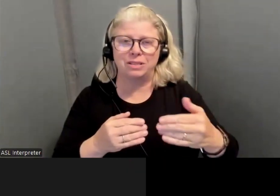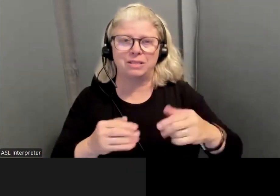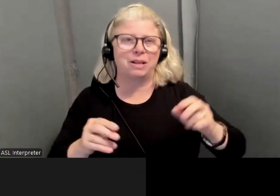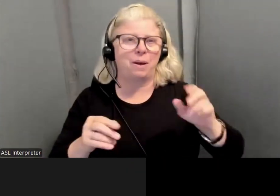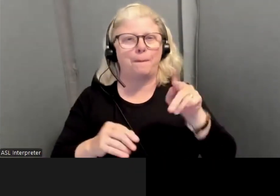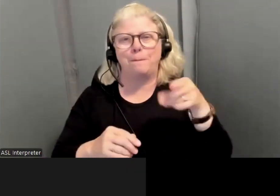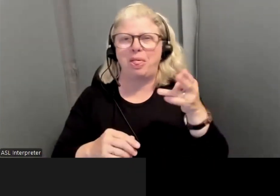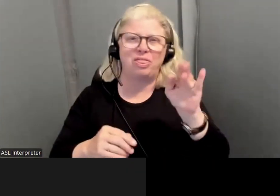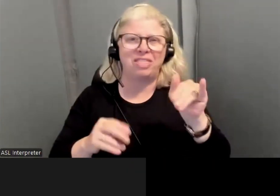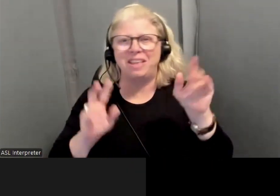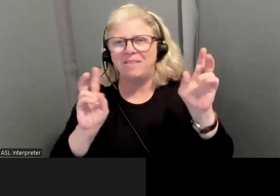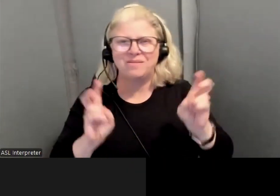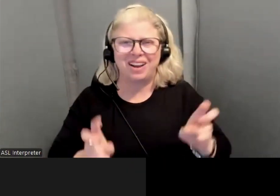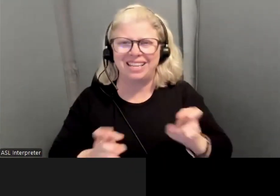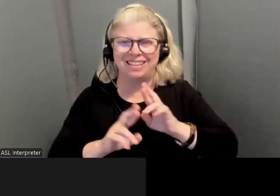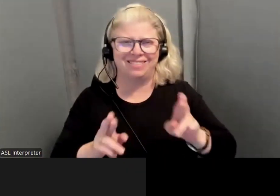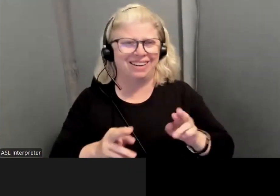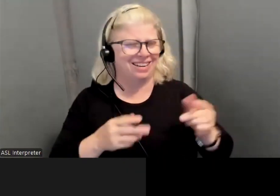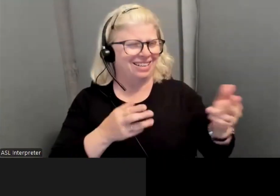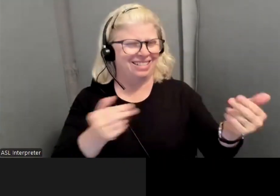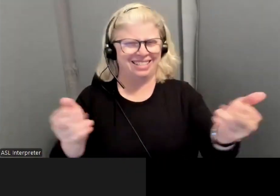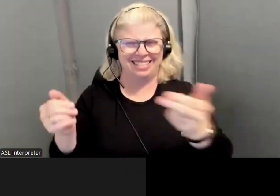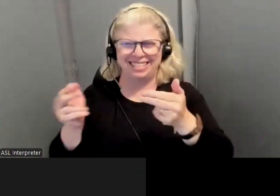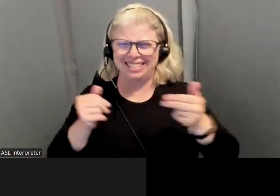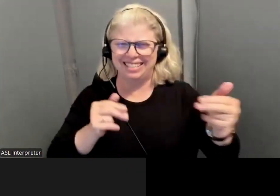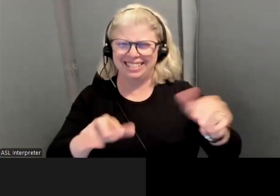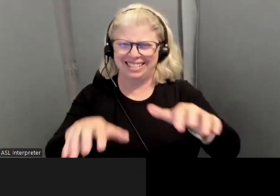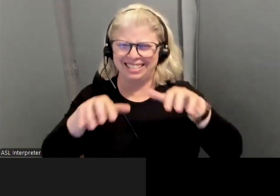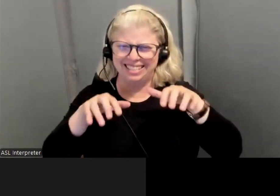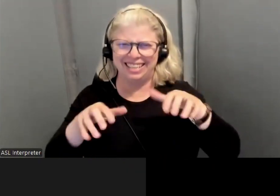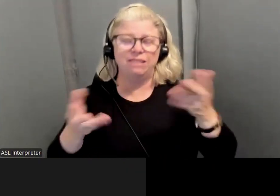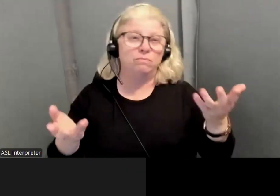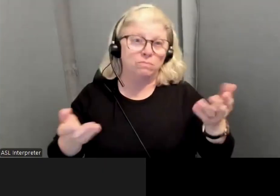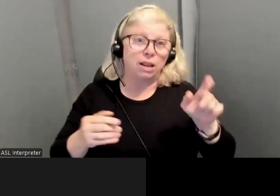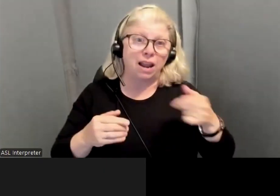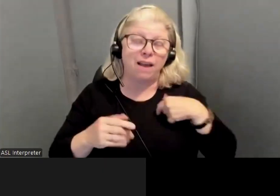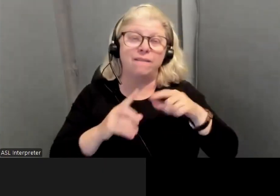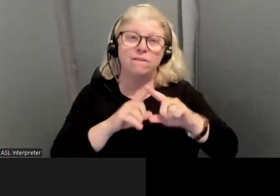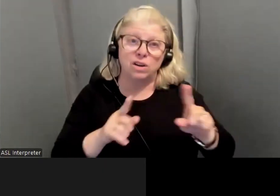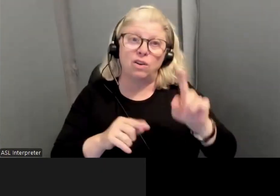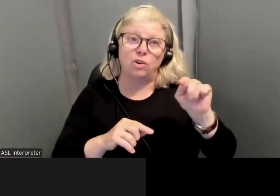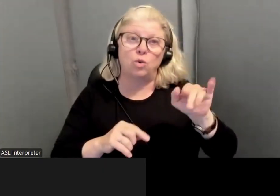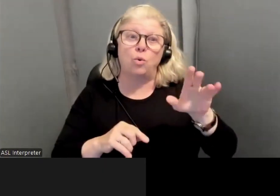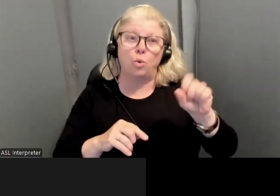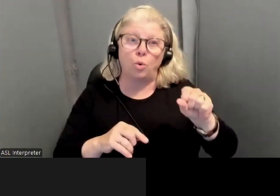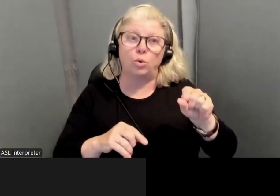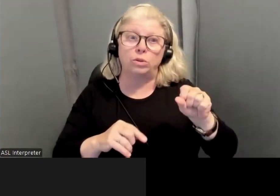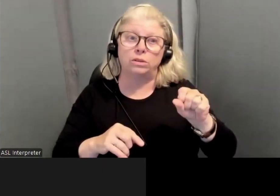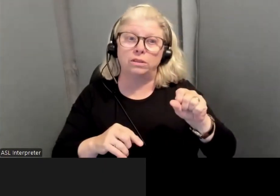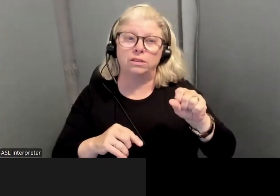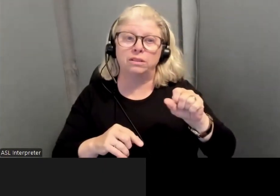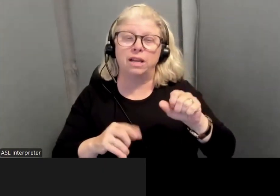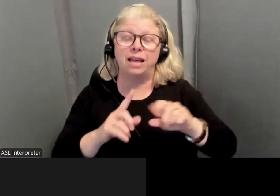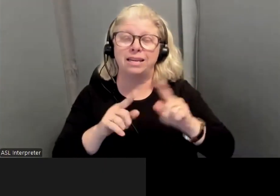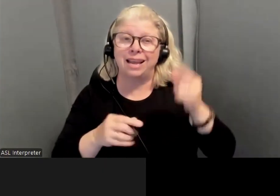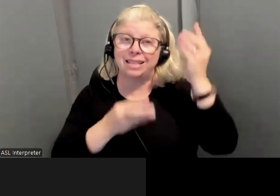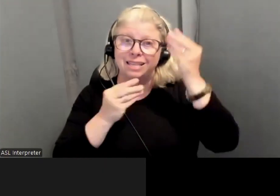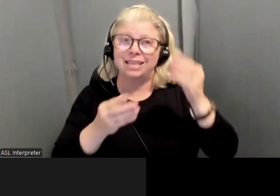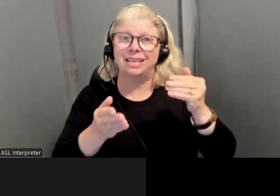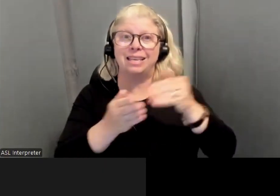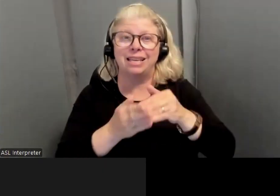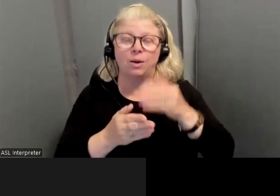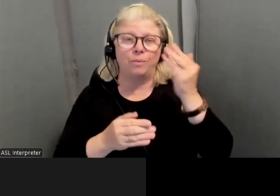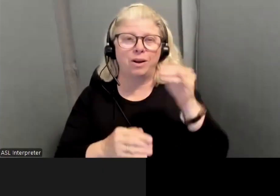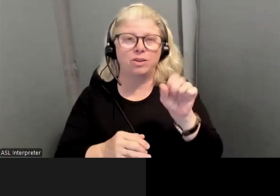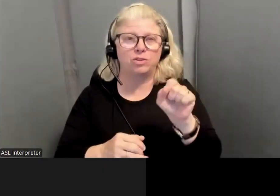ready. And I love that, you have to have different tools in your toolkit. And I think, again, that's why